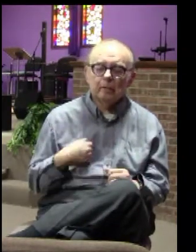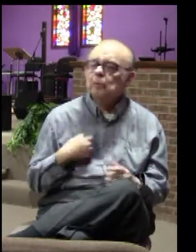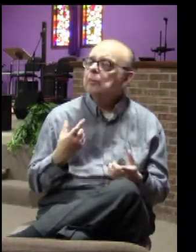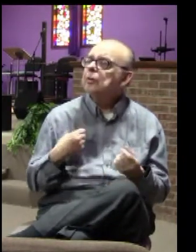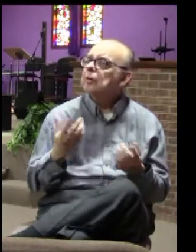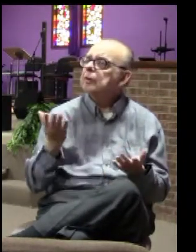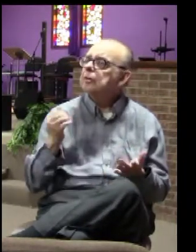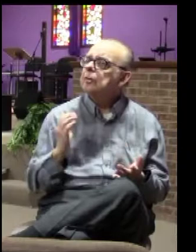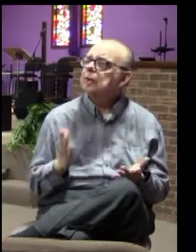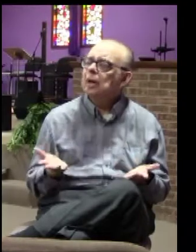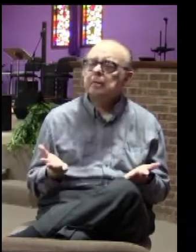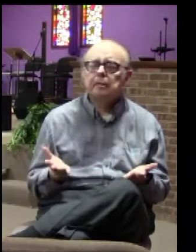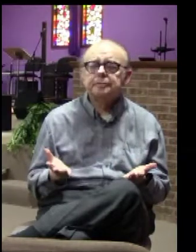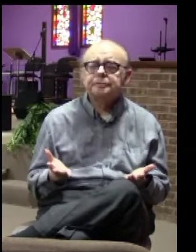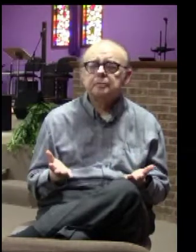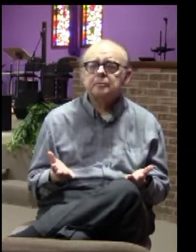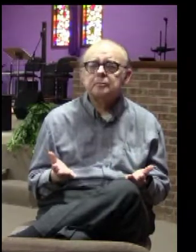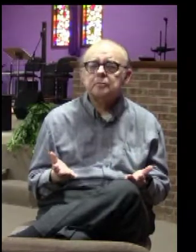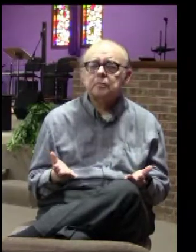do?